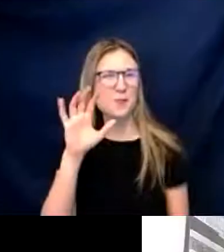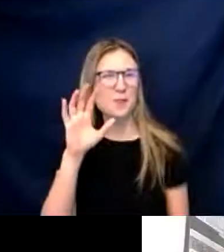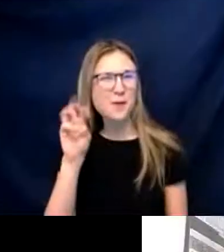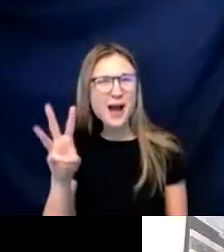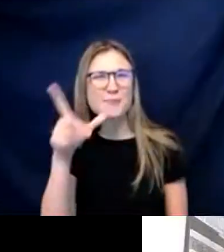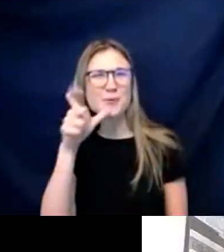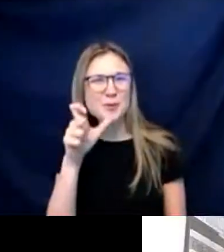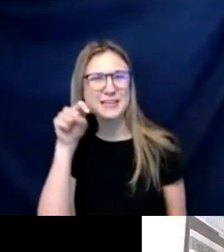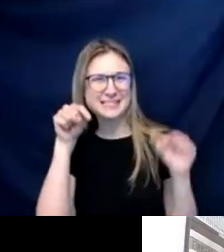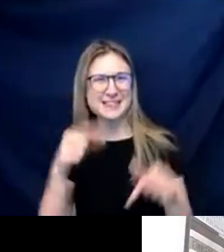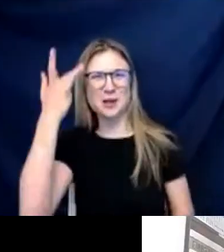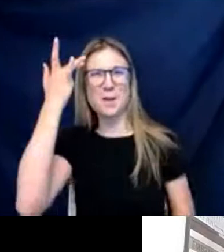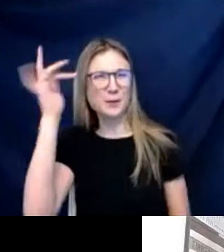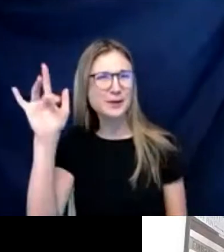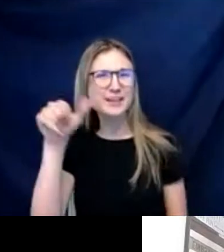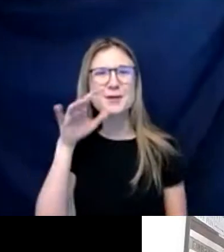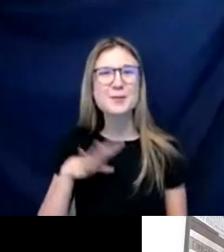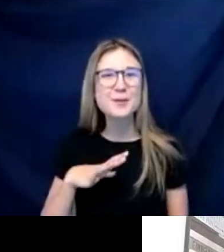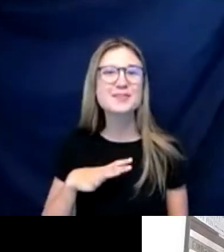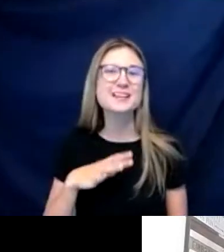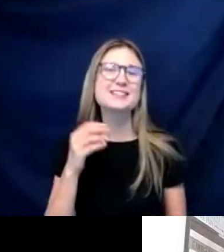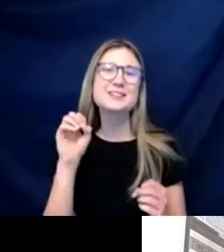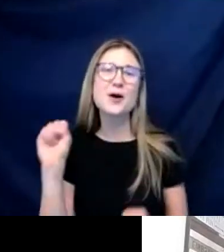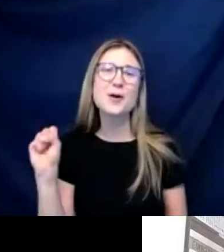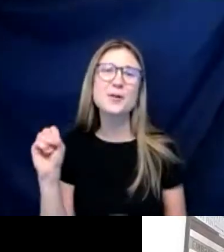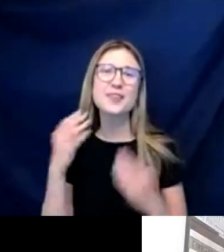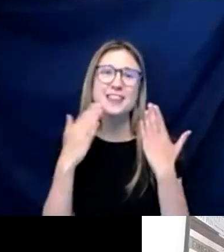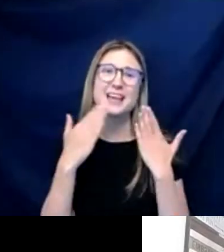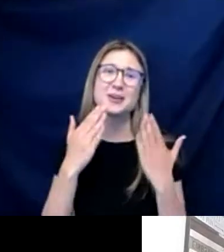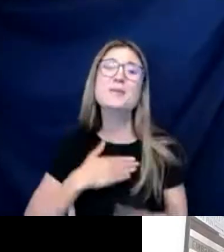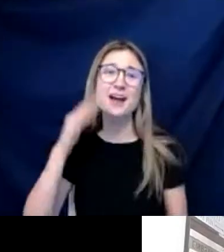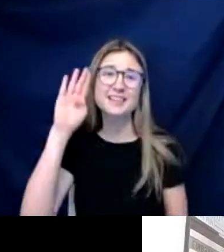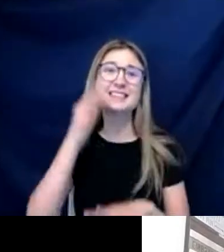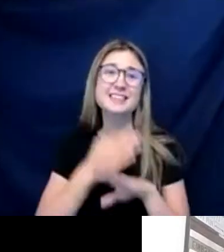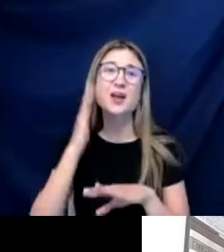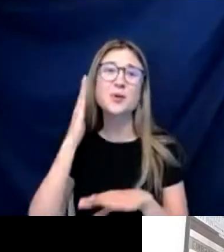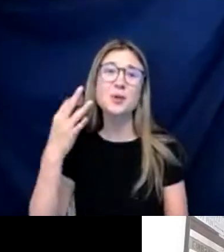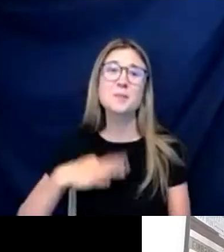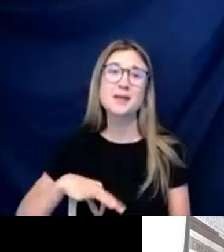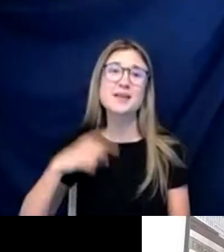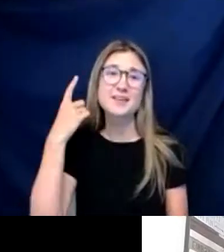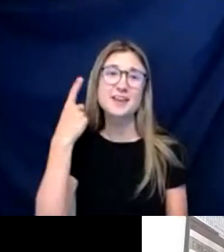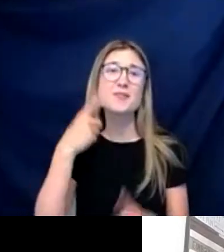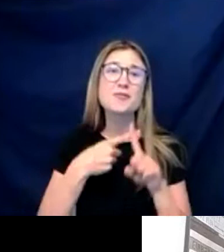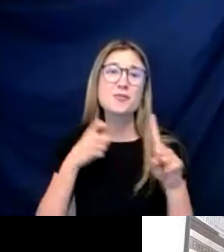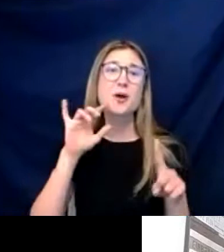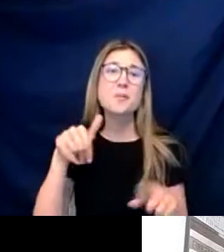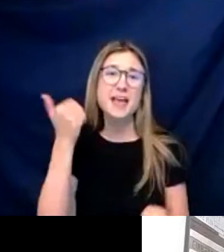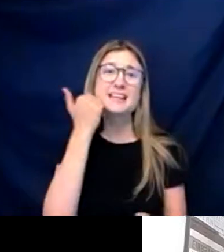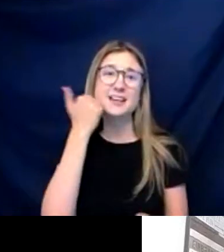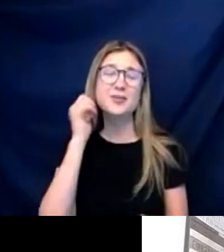So thank you so very much, because my son would definitely take advantage of that. With the dental. It is so very